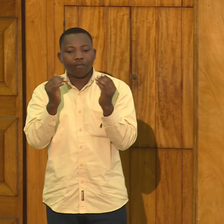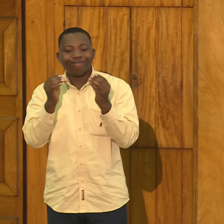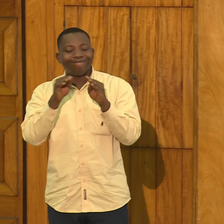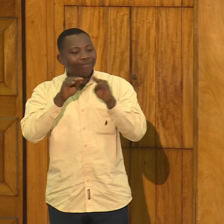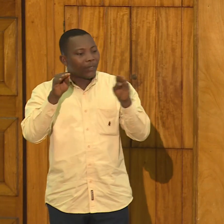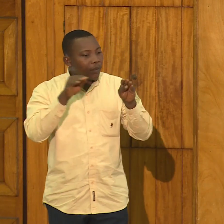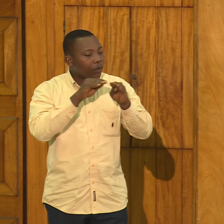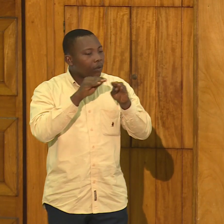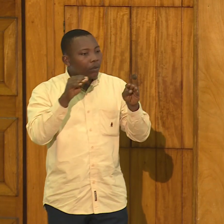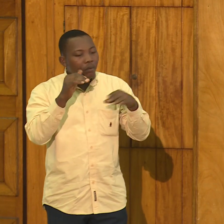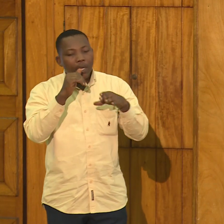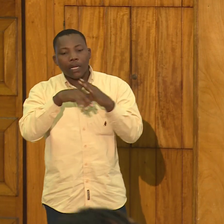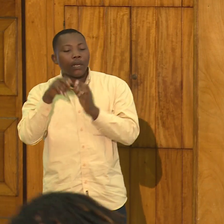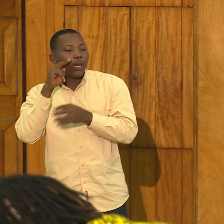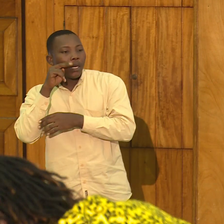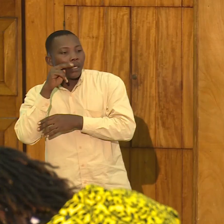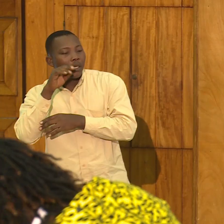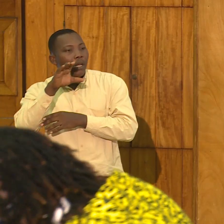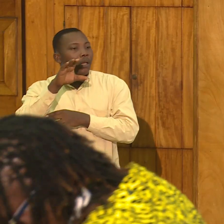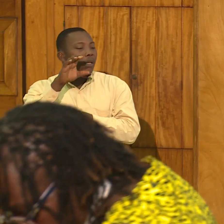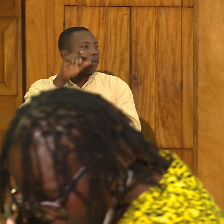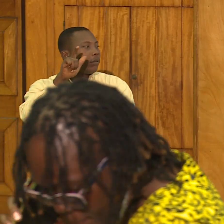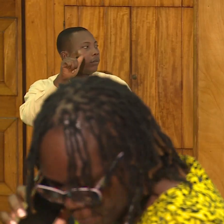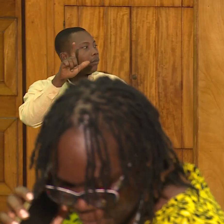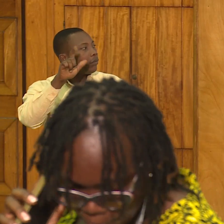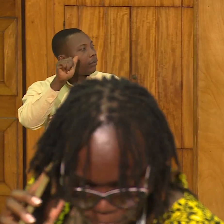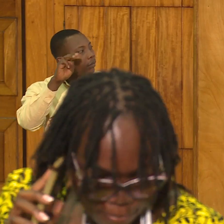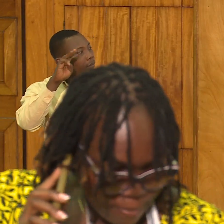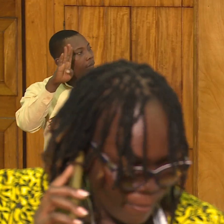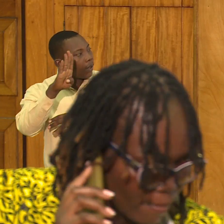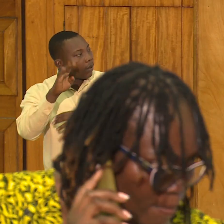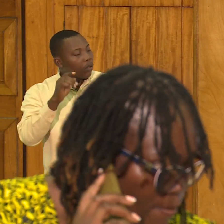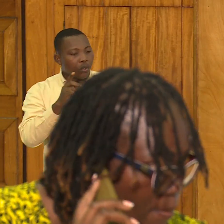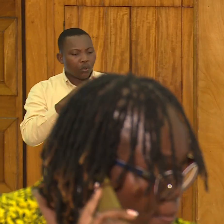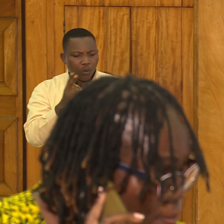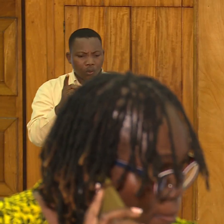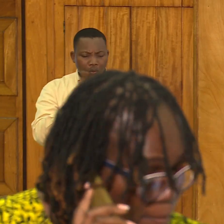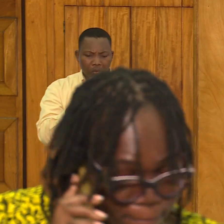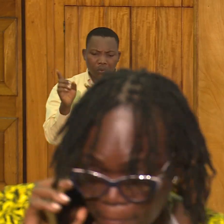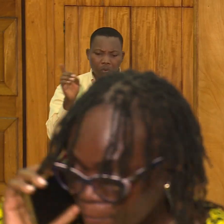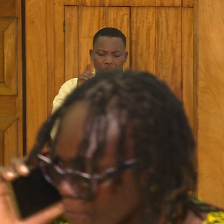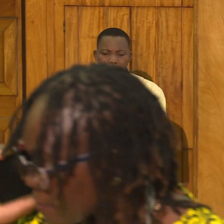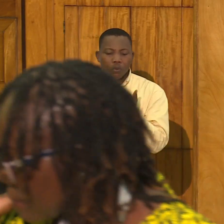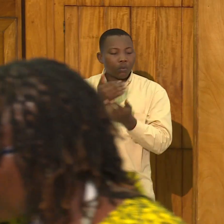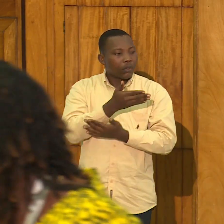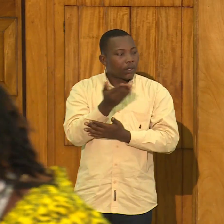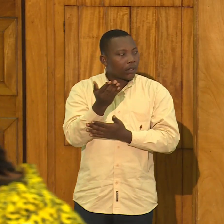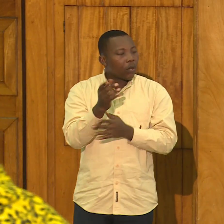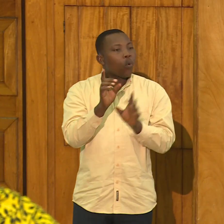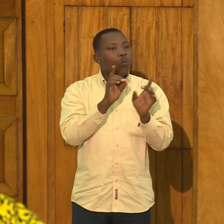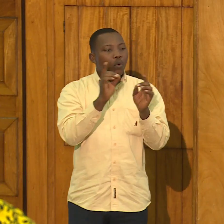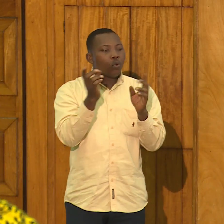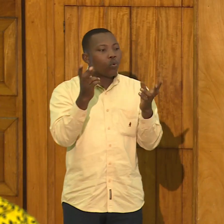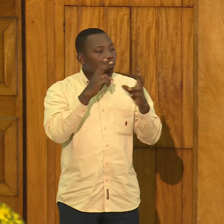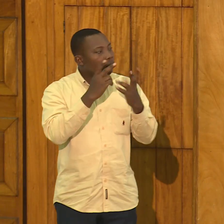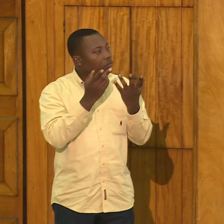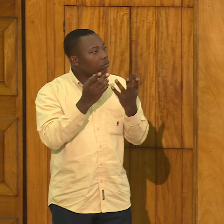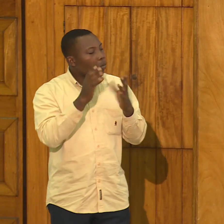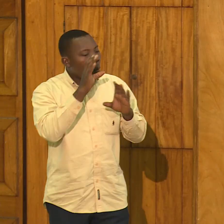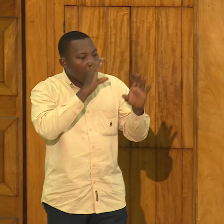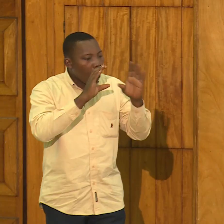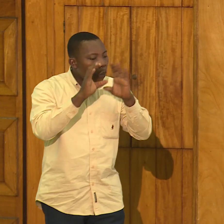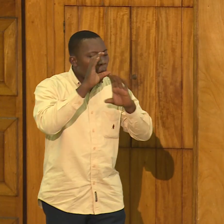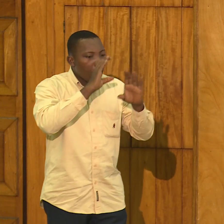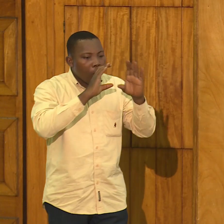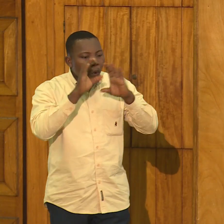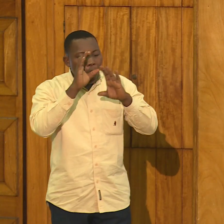access in Calabar. So to do this, we conducted a cross-sectional survey